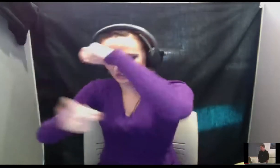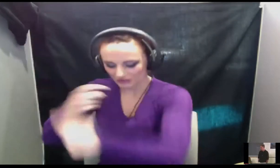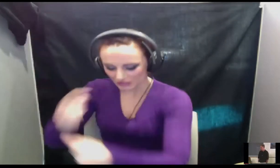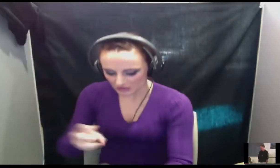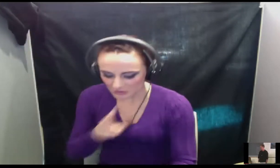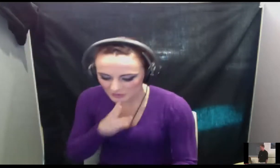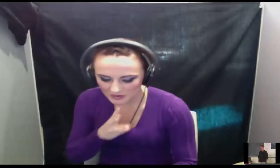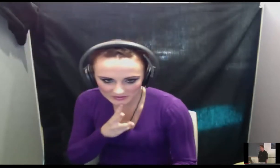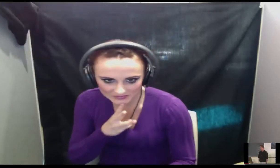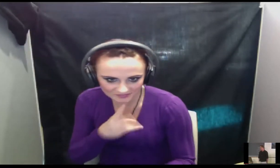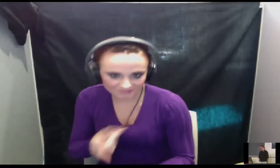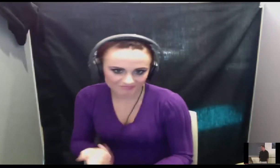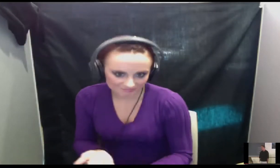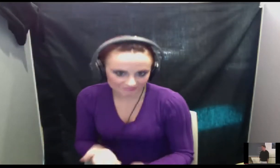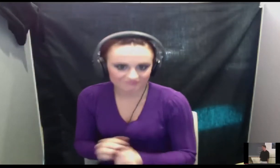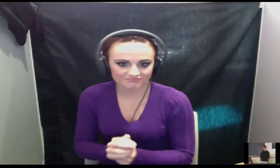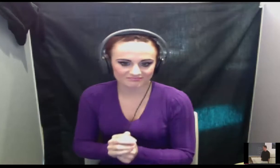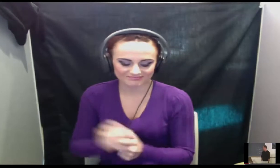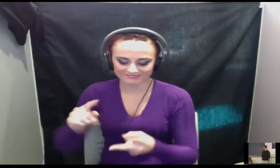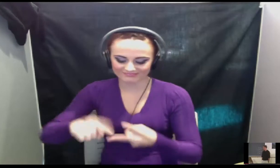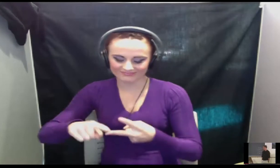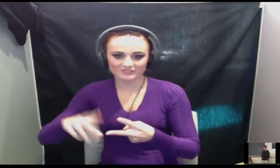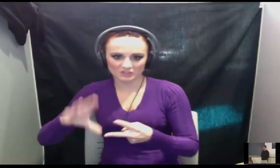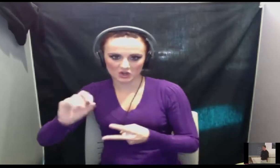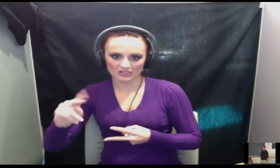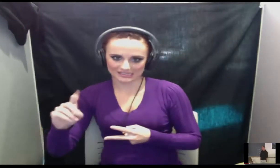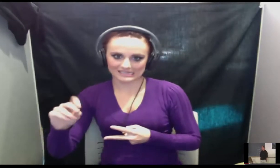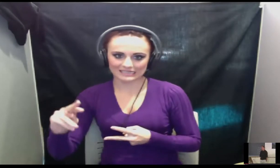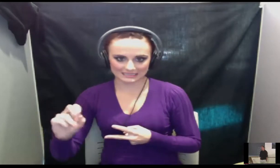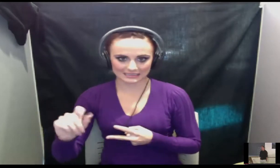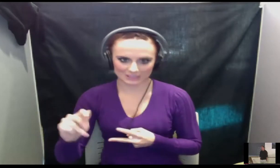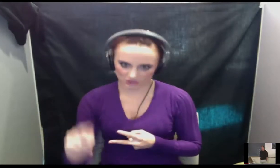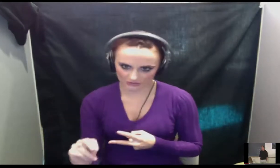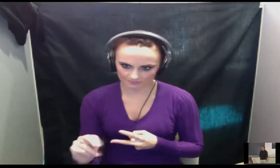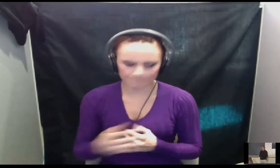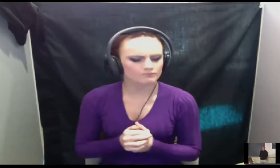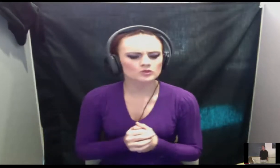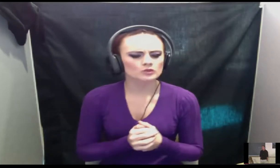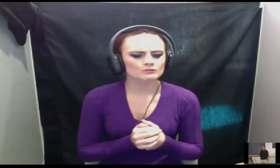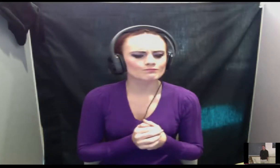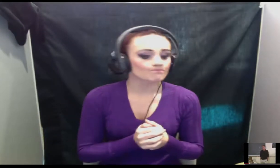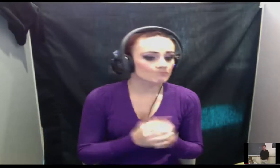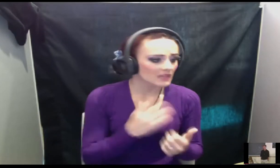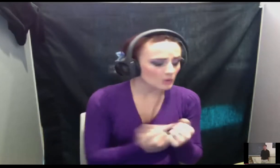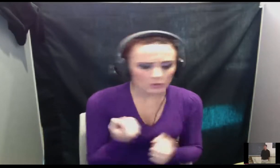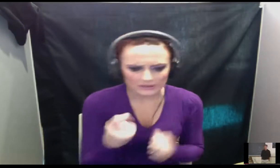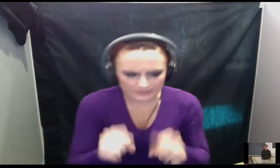Anybody think they can give a good example of condensation?